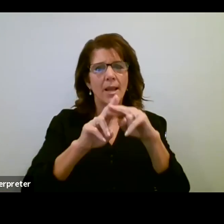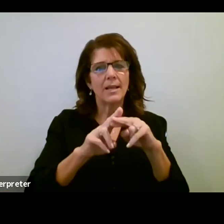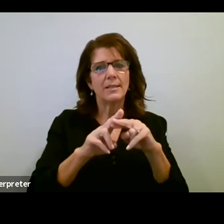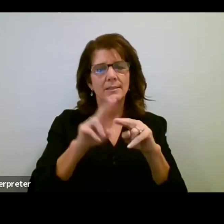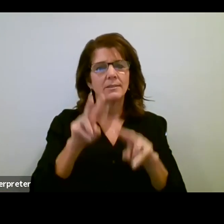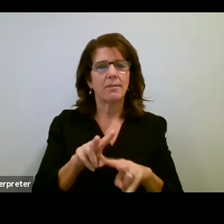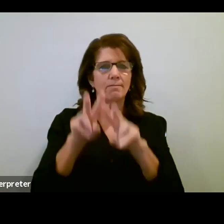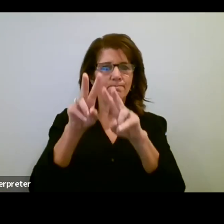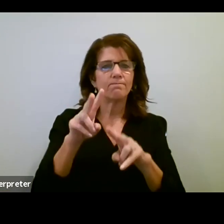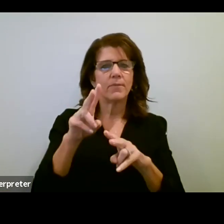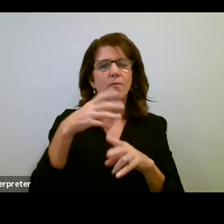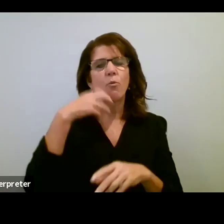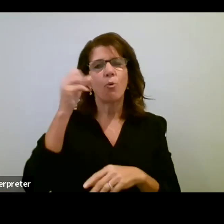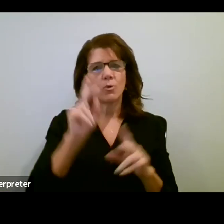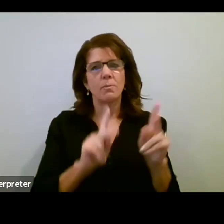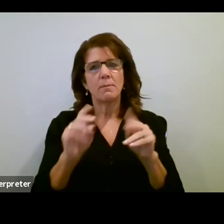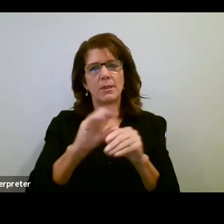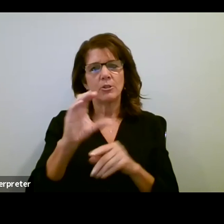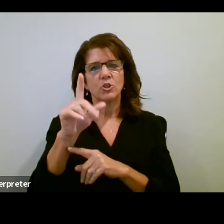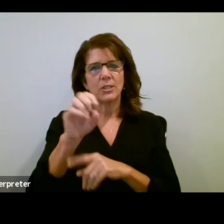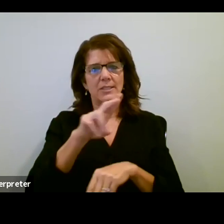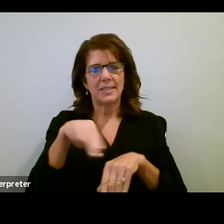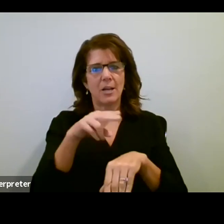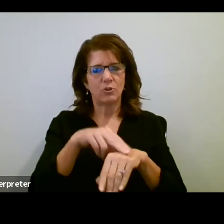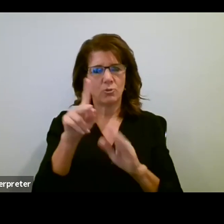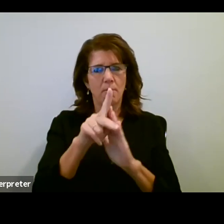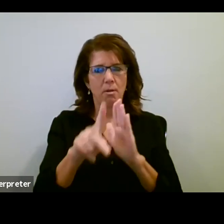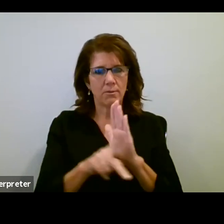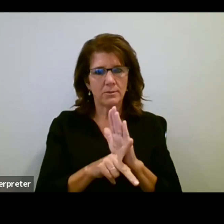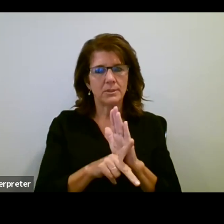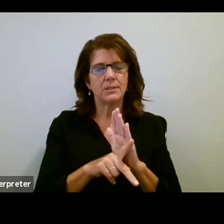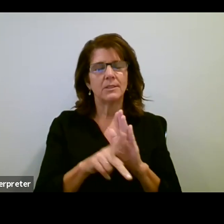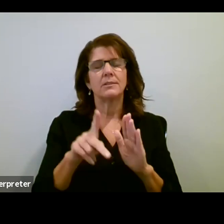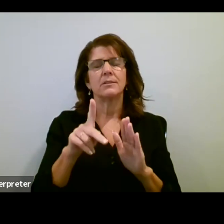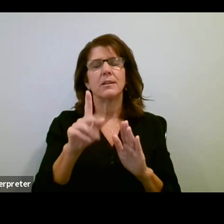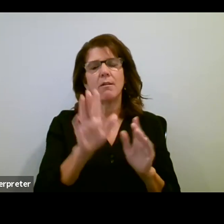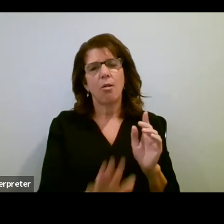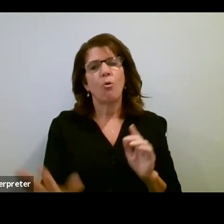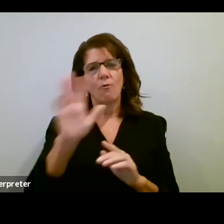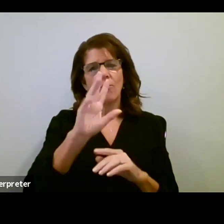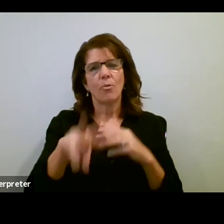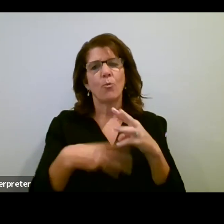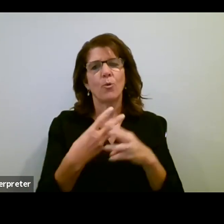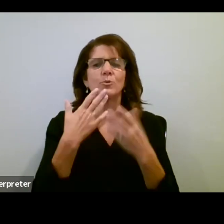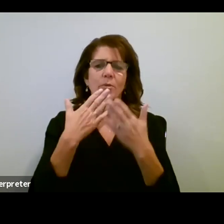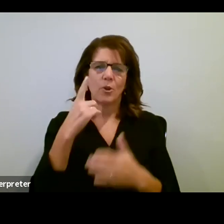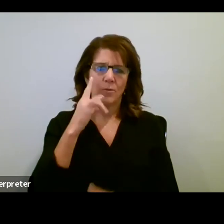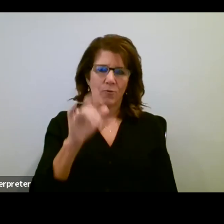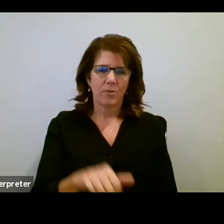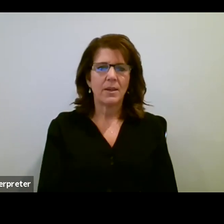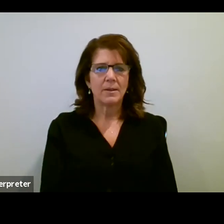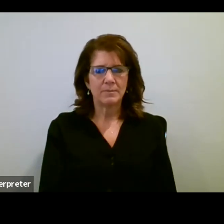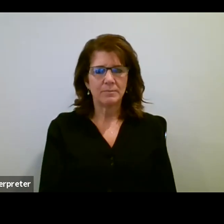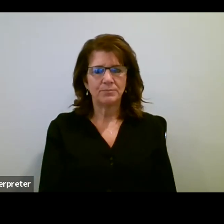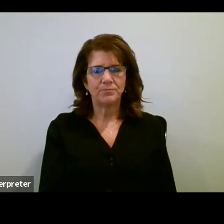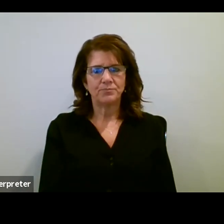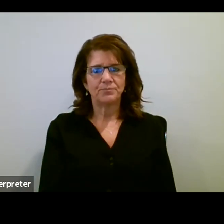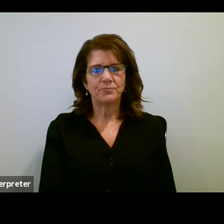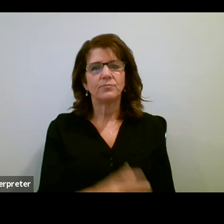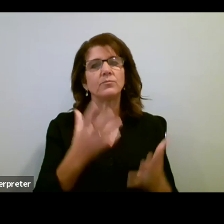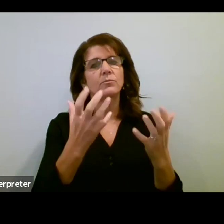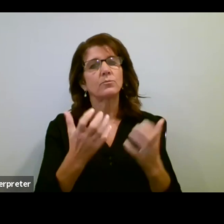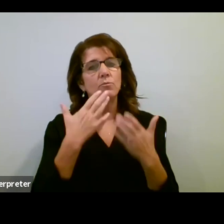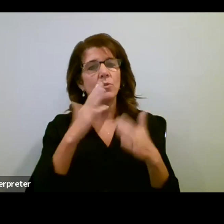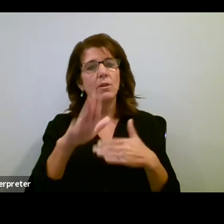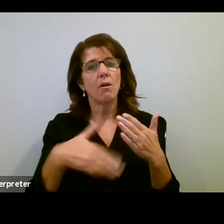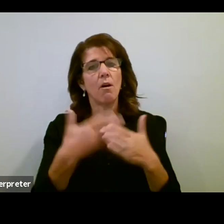older persons in Chile's national policies and around the world. So thank you very much for that. I want to thank all